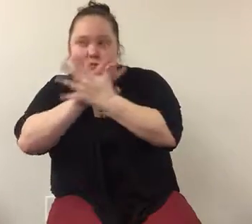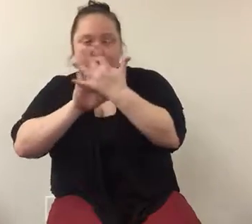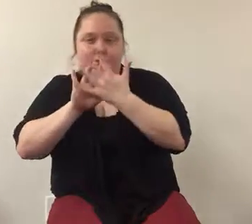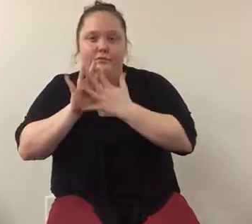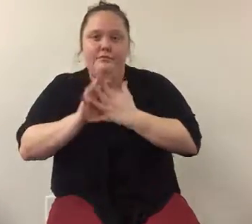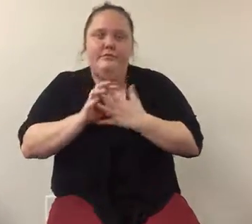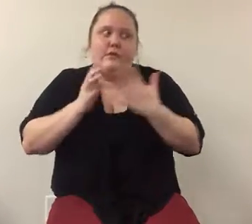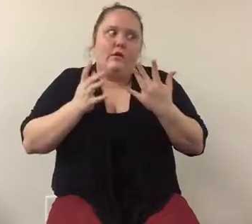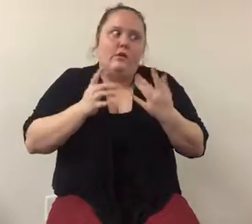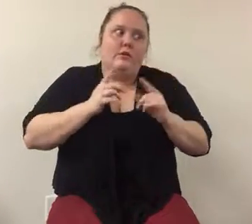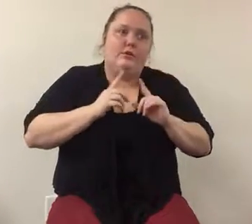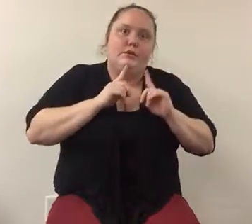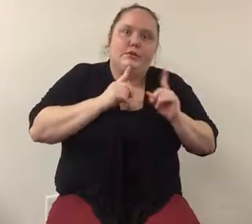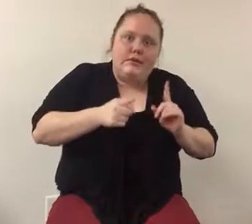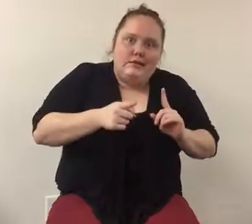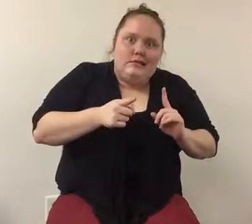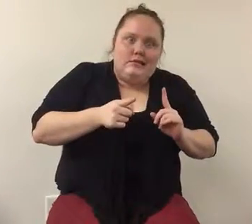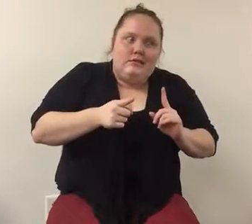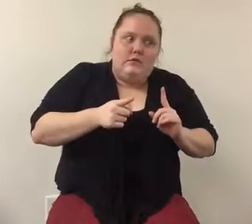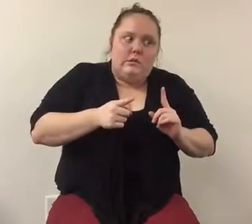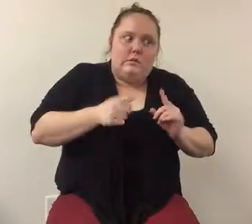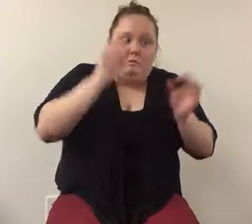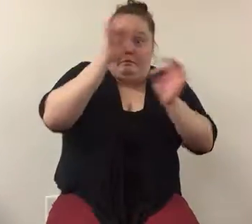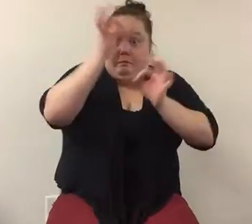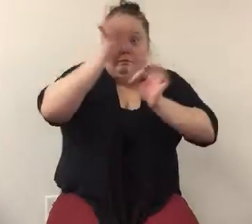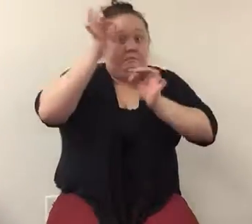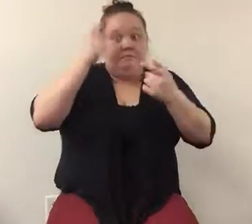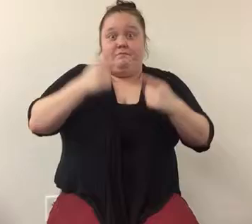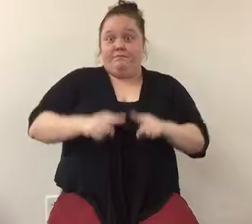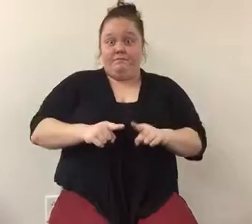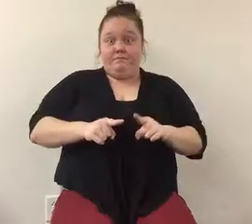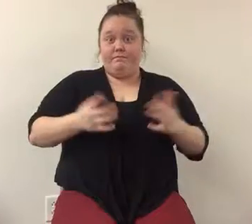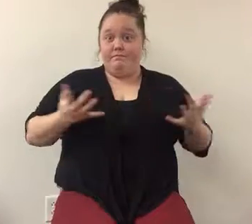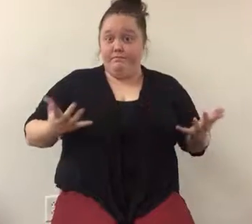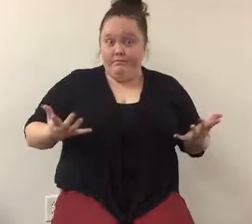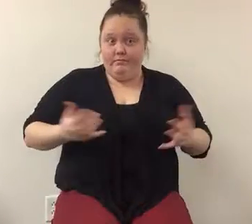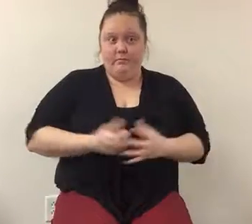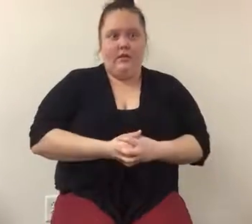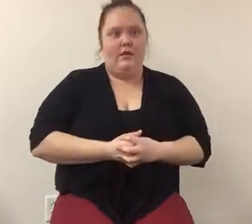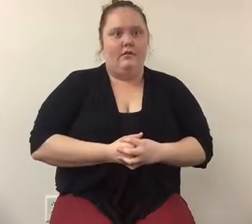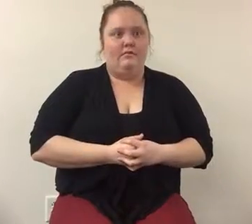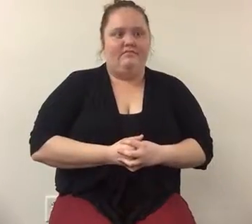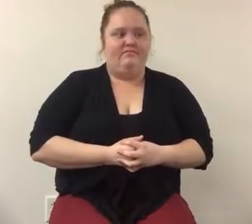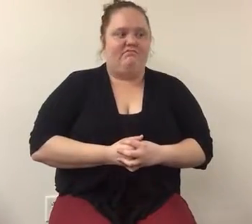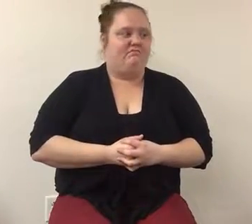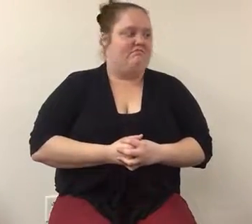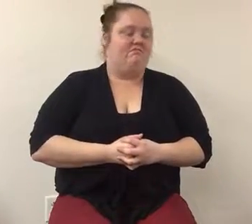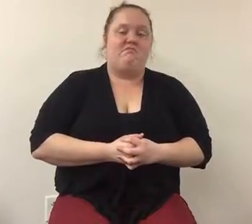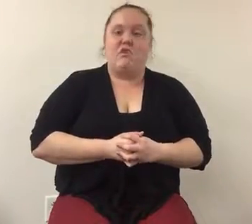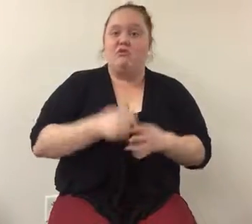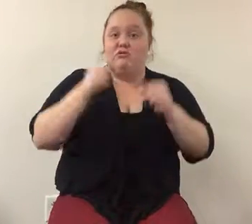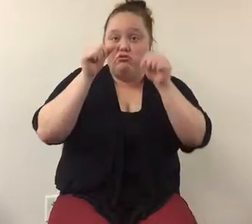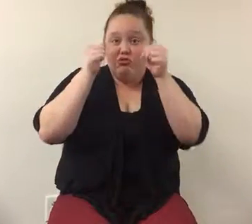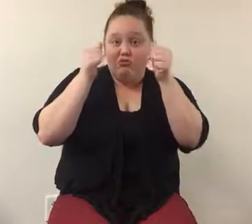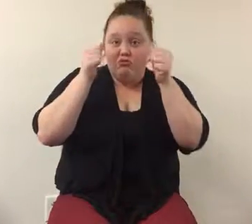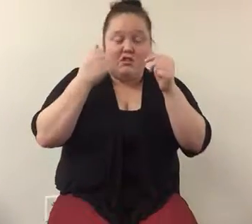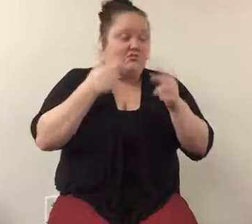the procedure is a quick one. It could take 10 minutes or so to remove the cataract and implant your new lens, so it really does